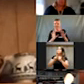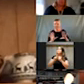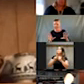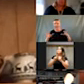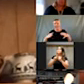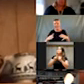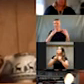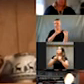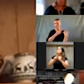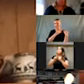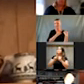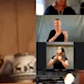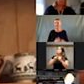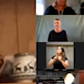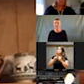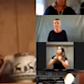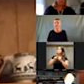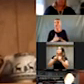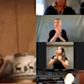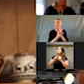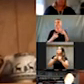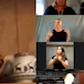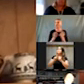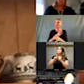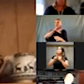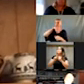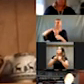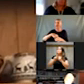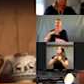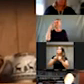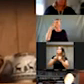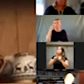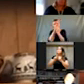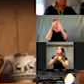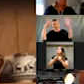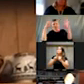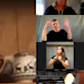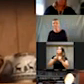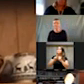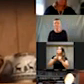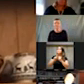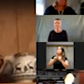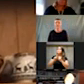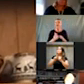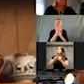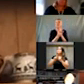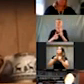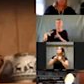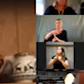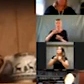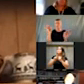endeavour. Law change needs to be part of this beautiful vision. The legal status quo is not.